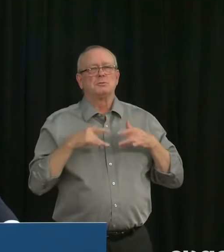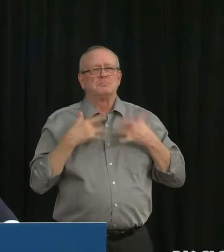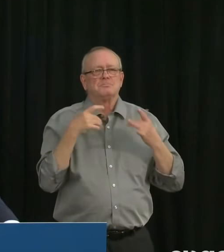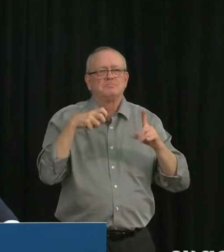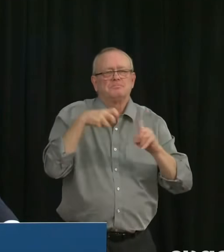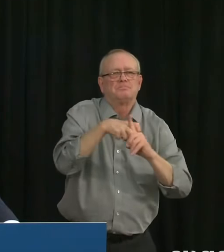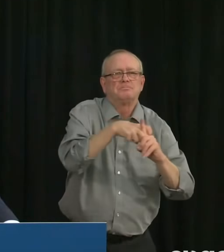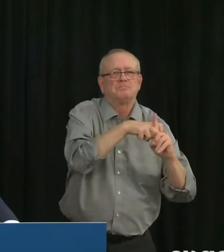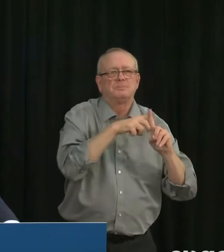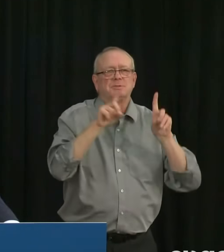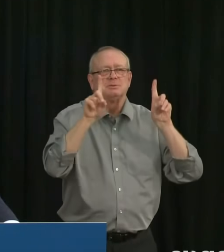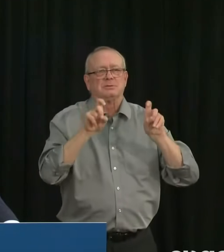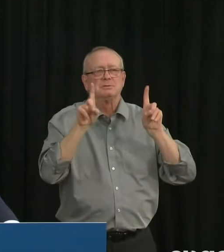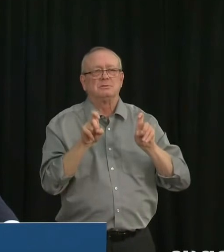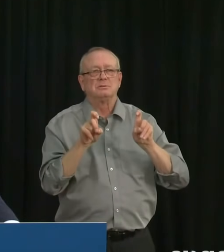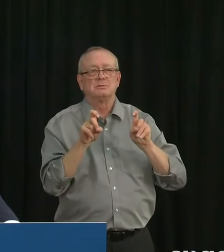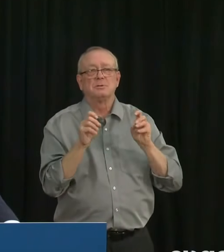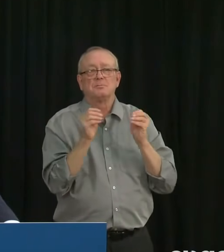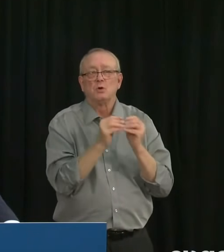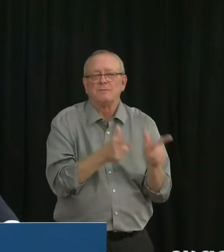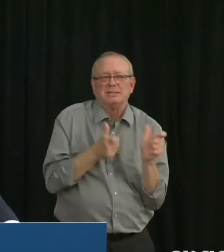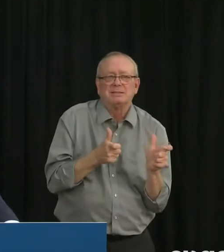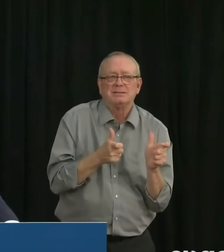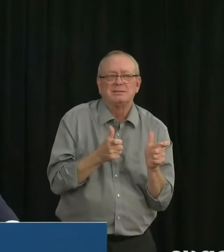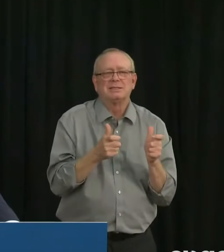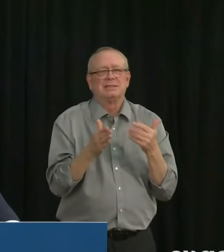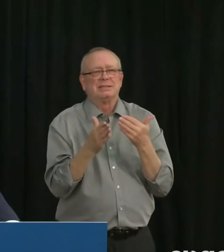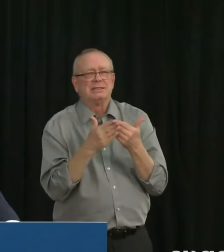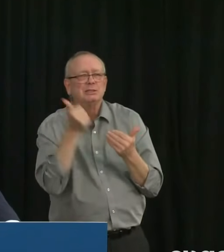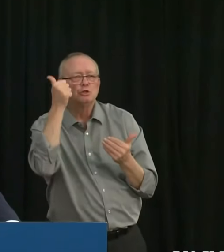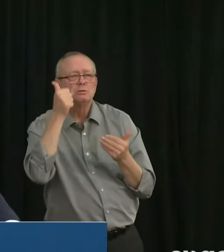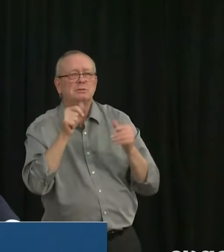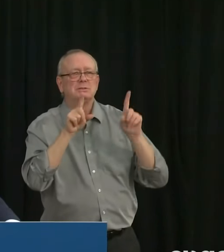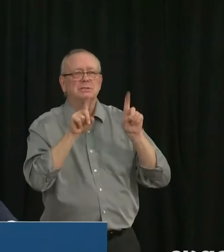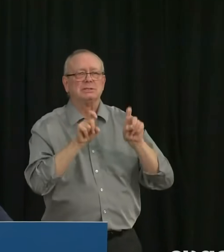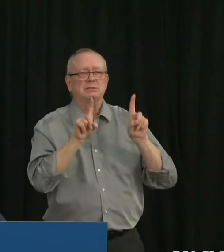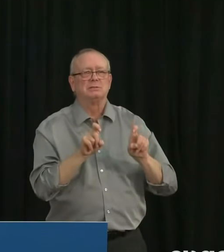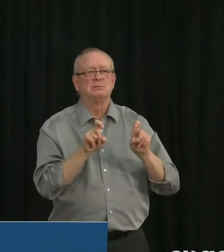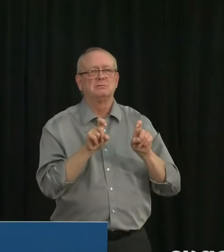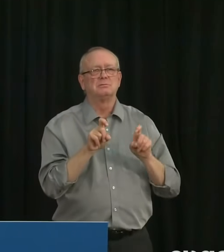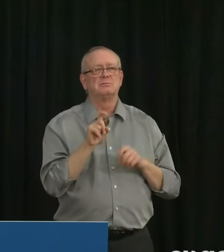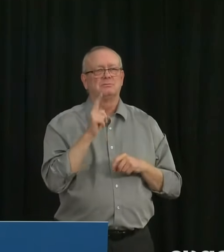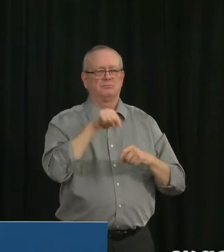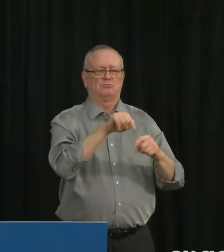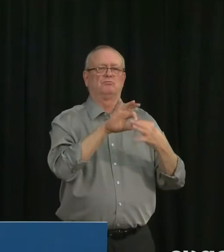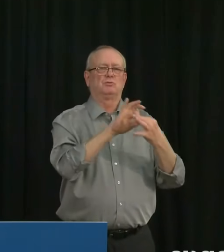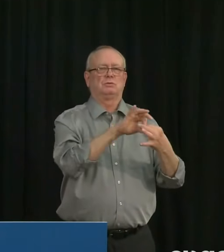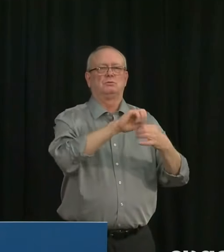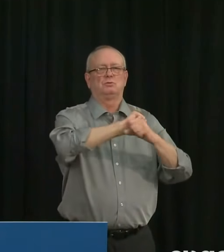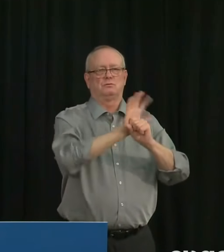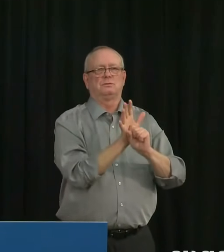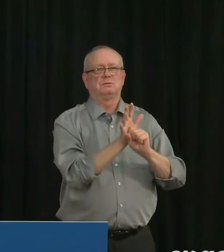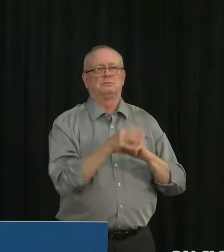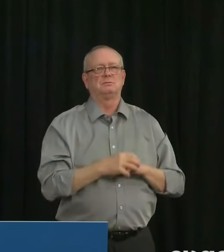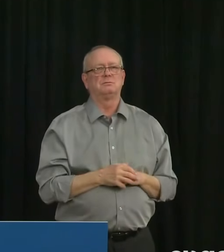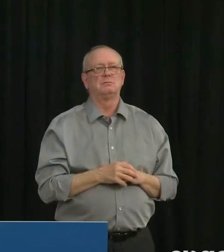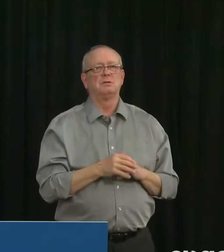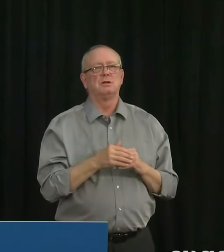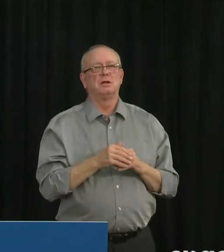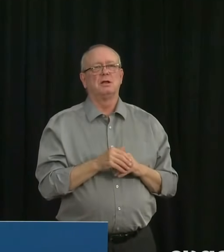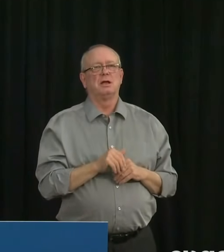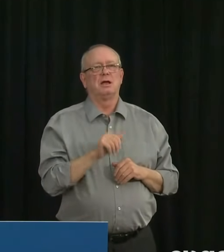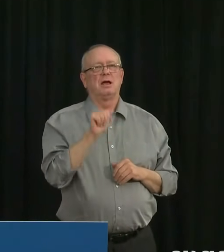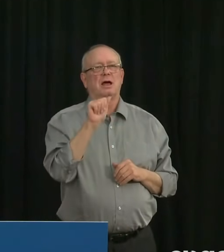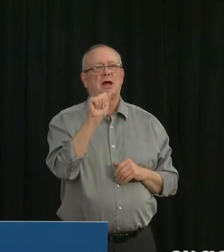with faster, more convenient testing for the disease. We'll be rolling out the new Abbott ID Now, as well as the